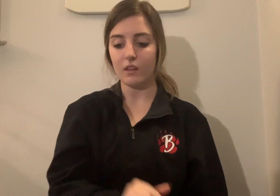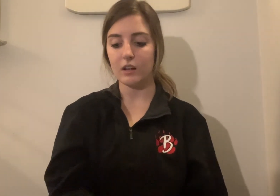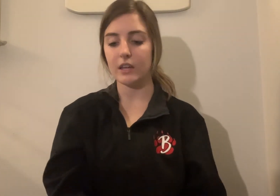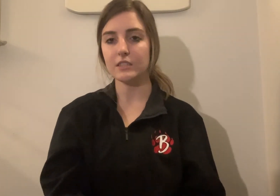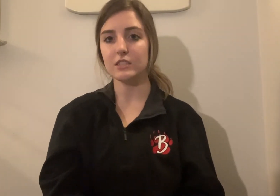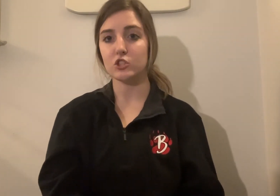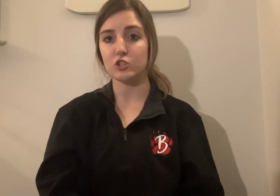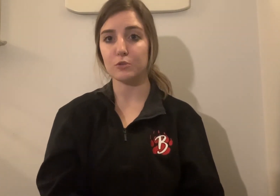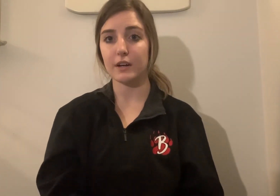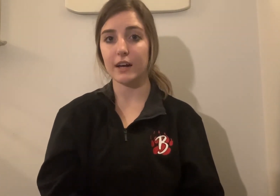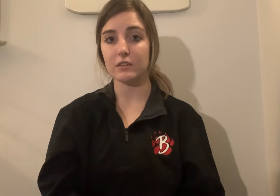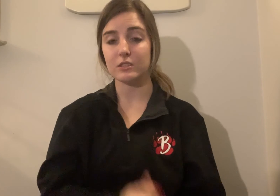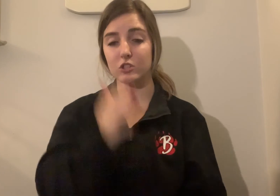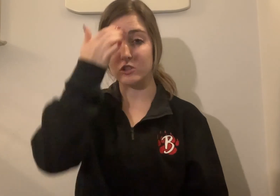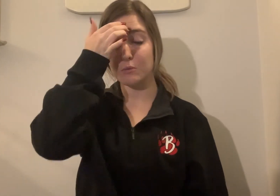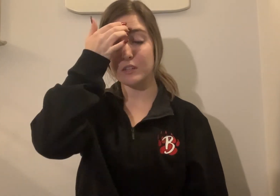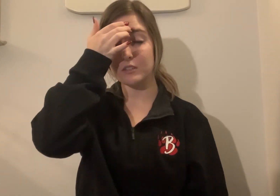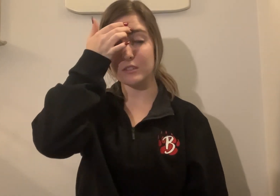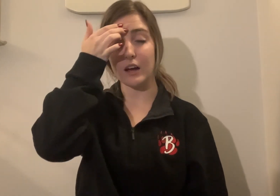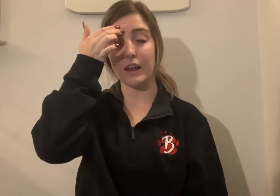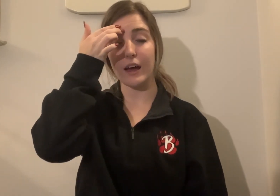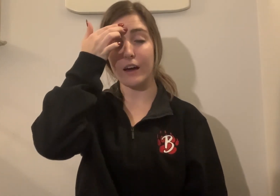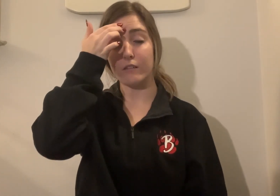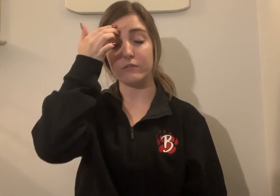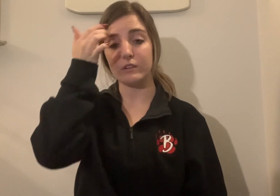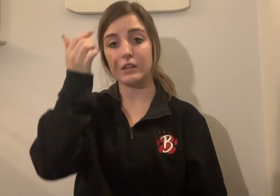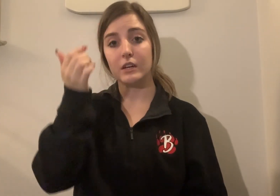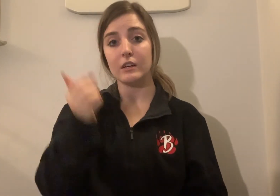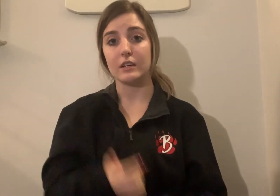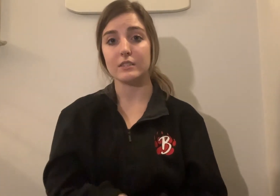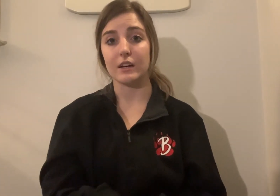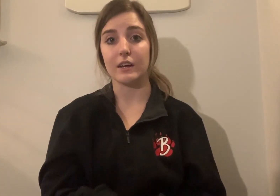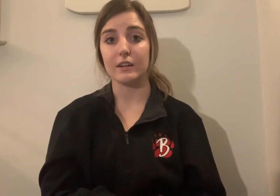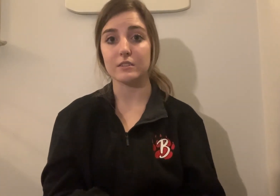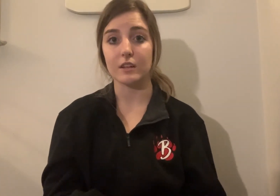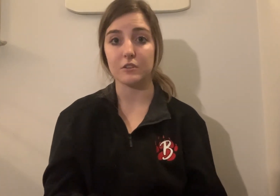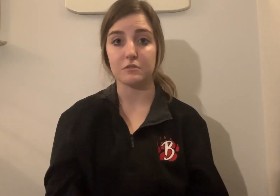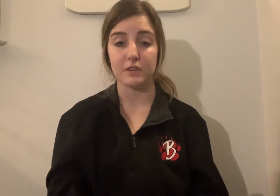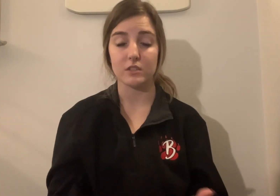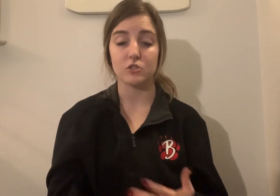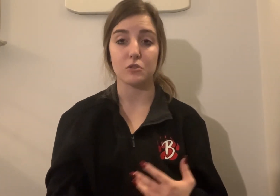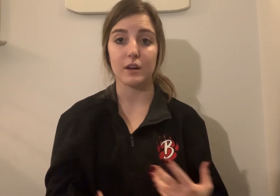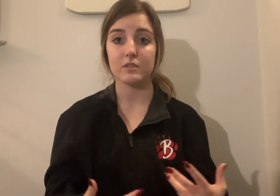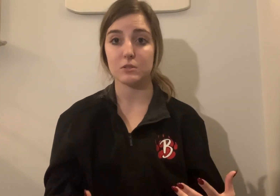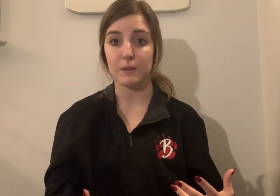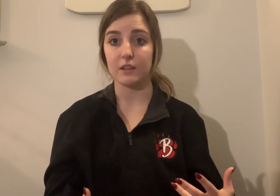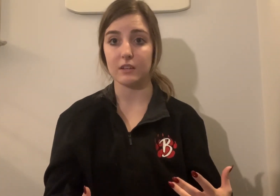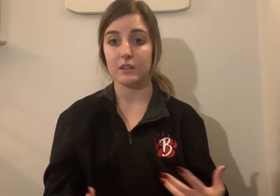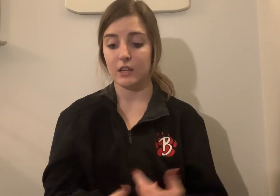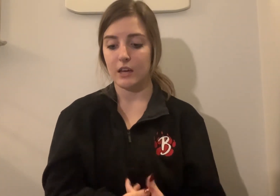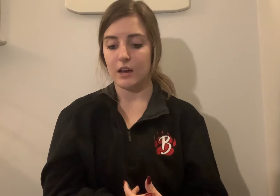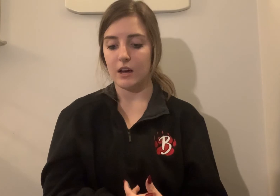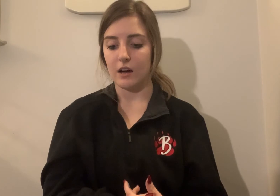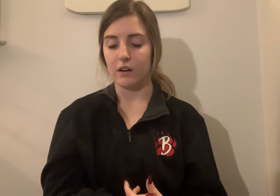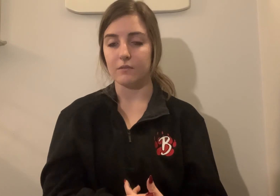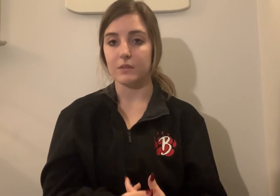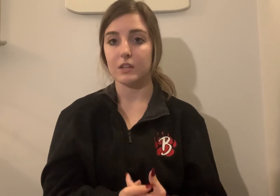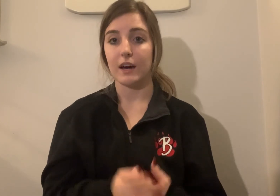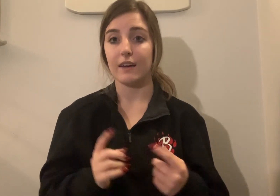Next is gingerbread house. Gingerbread does not have a sign, at least that I could find, so you have to spell it. I have not